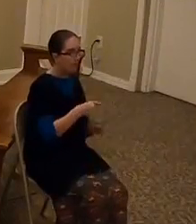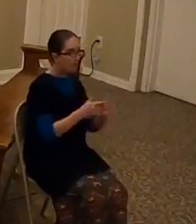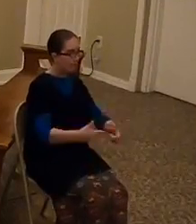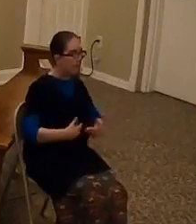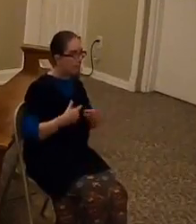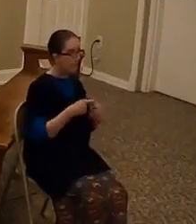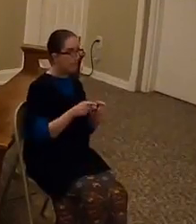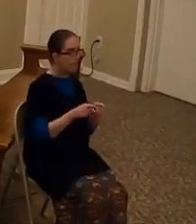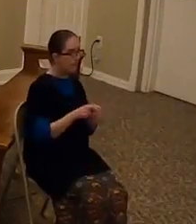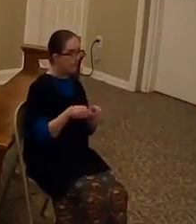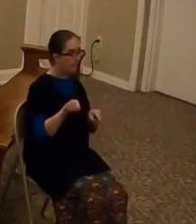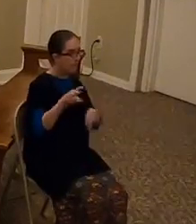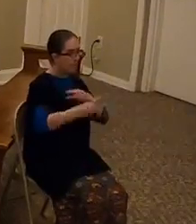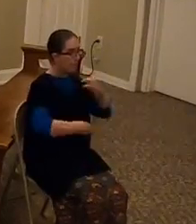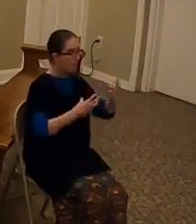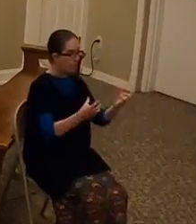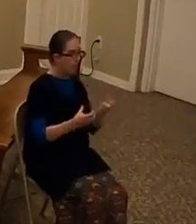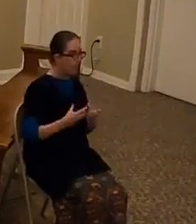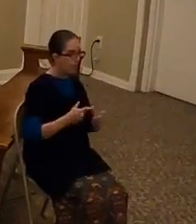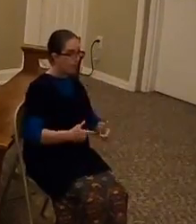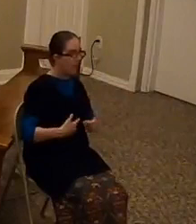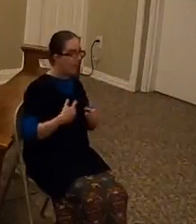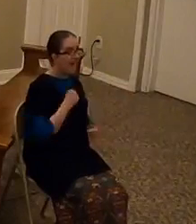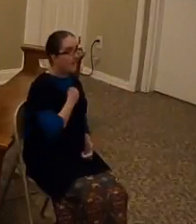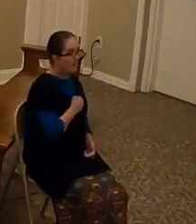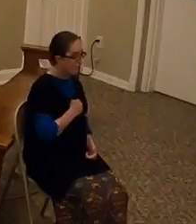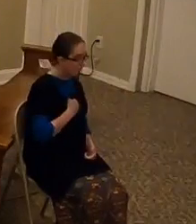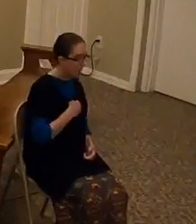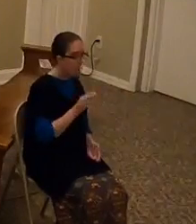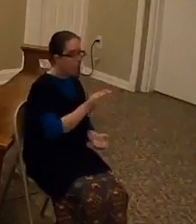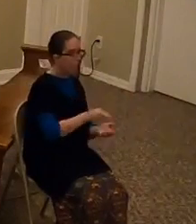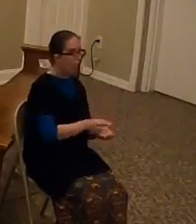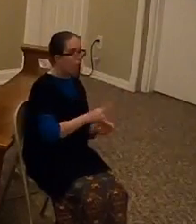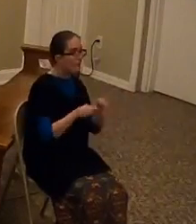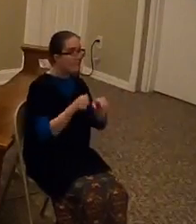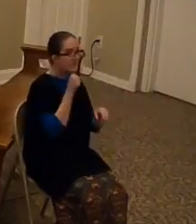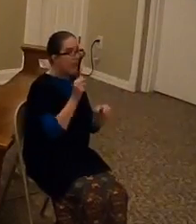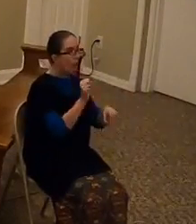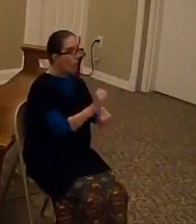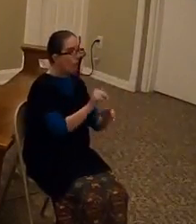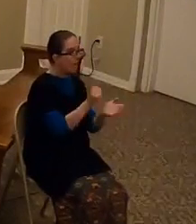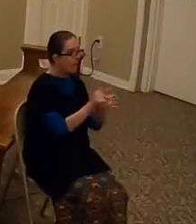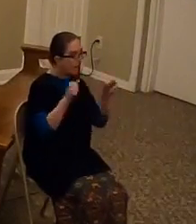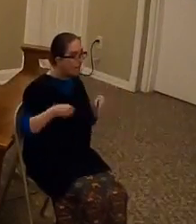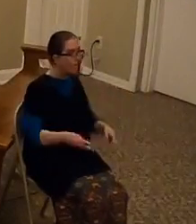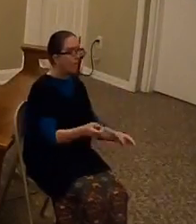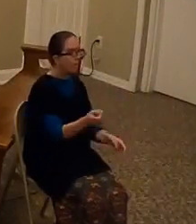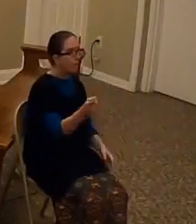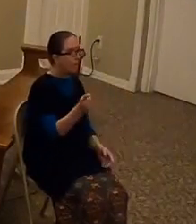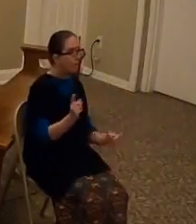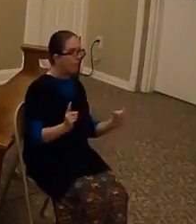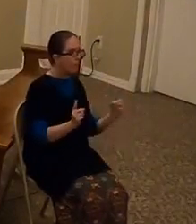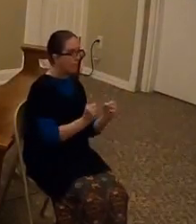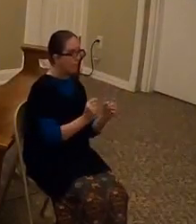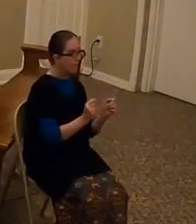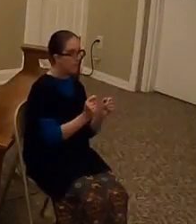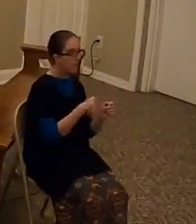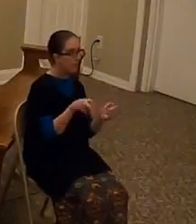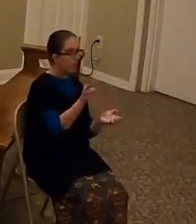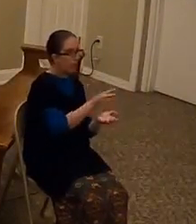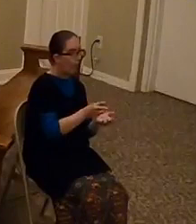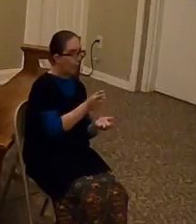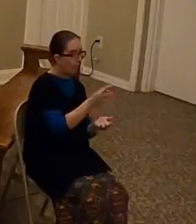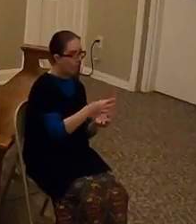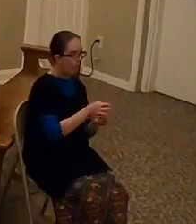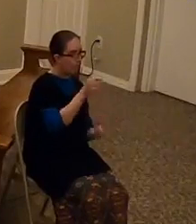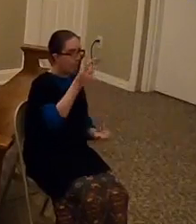live like the world. We want to live like the world. But I'm sorry, holiness don't work that way. Amen. When you're coming in contact with a holy God,